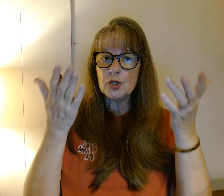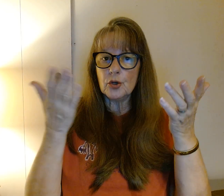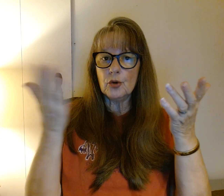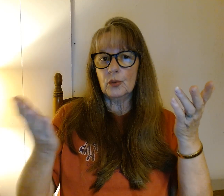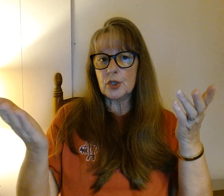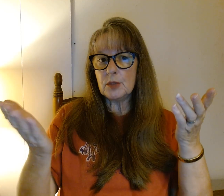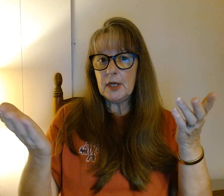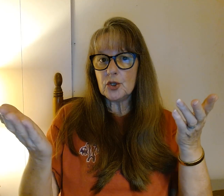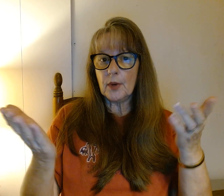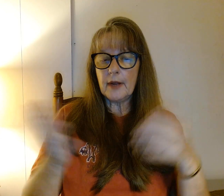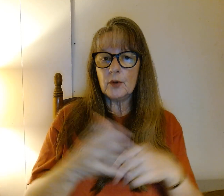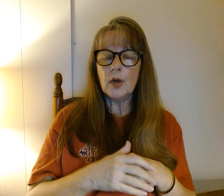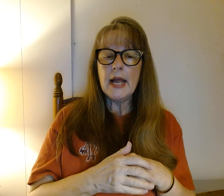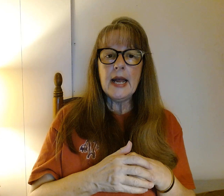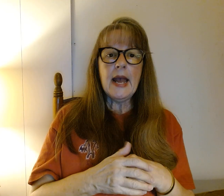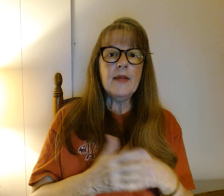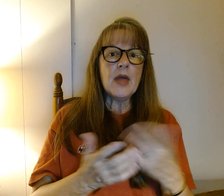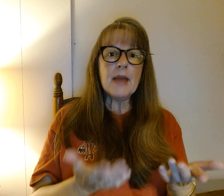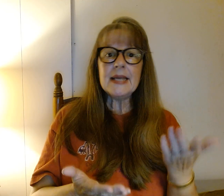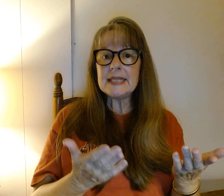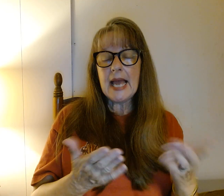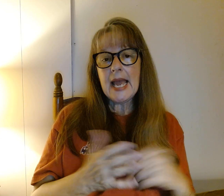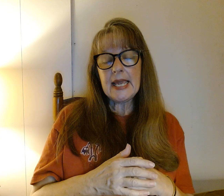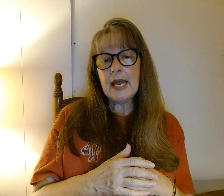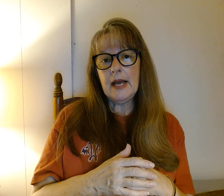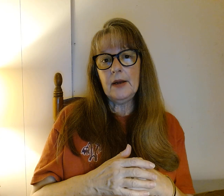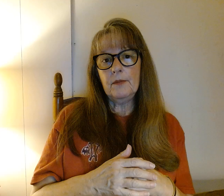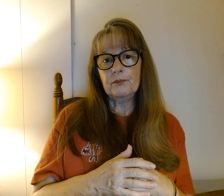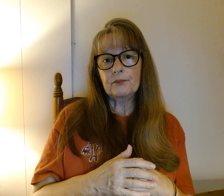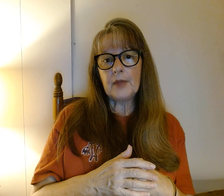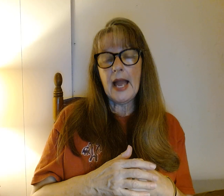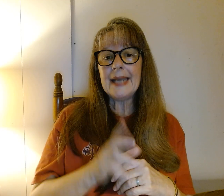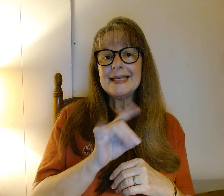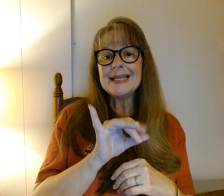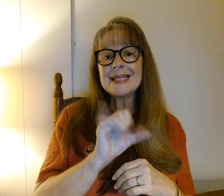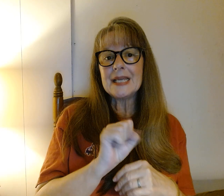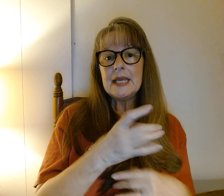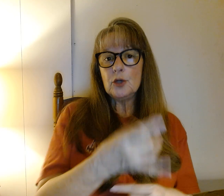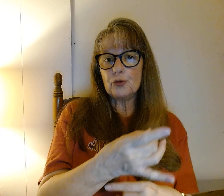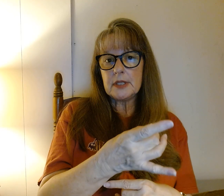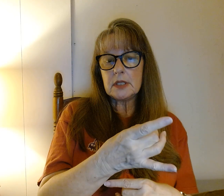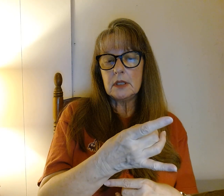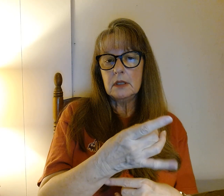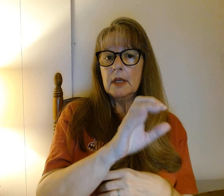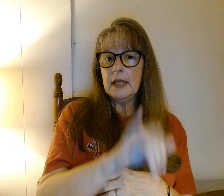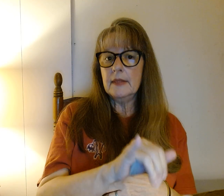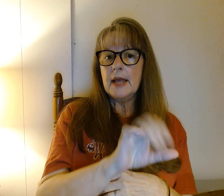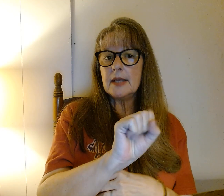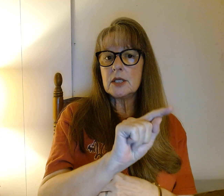informational or speech or whatever, and they may say, I had a disinterest in that